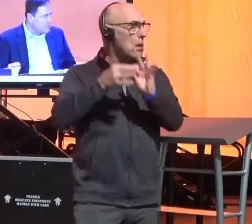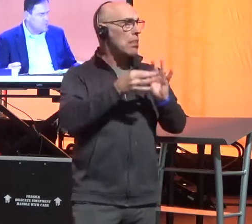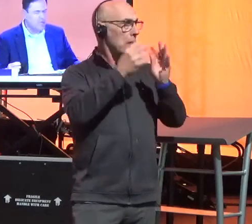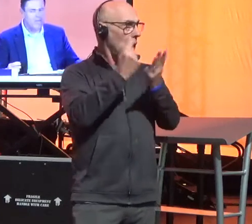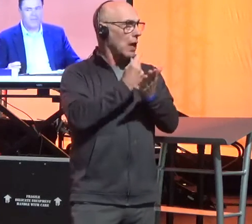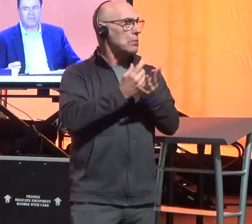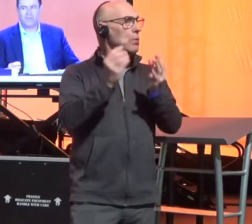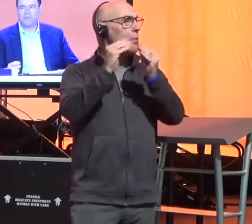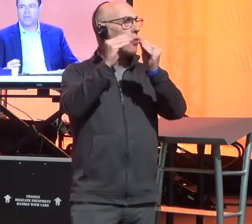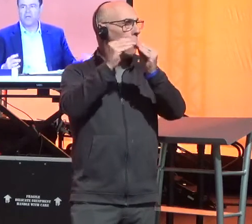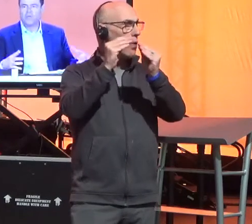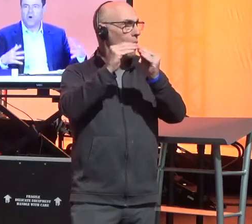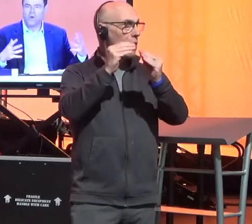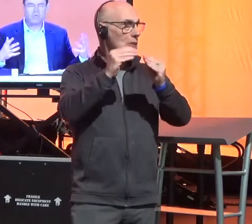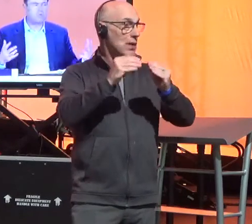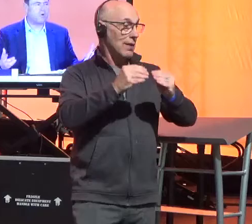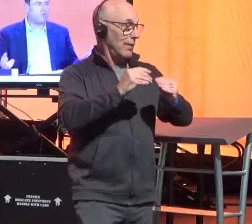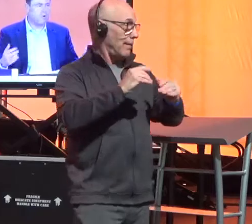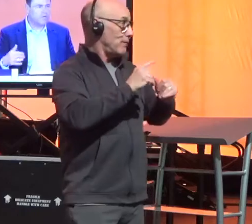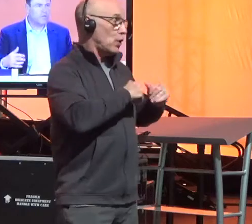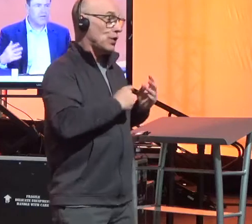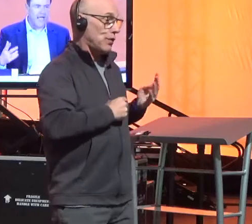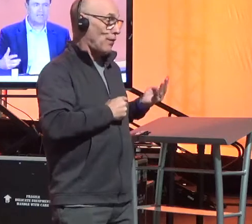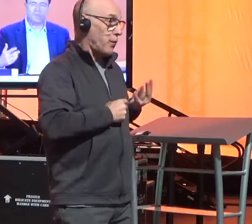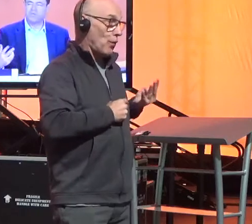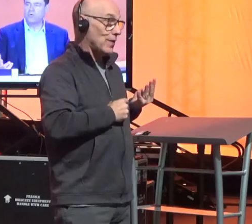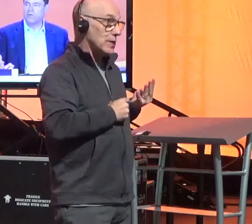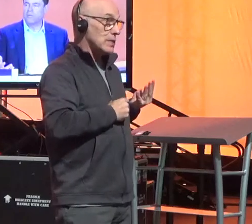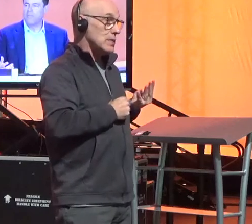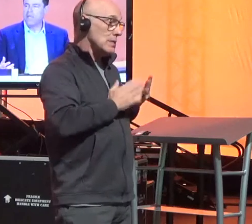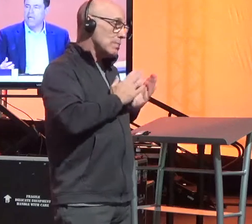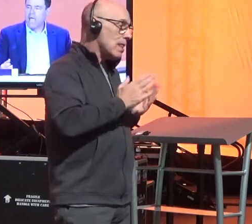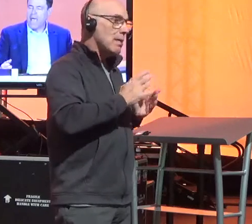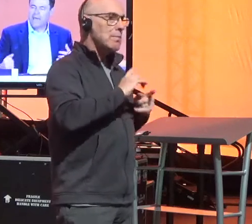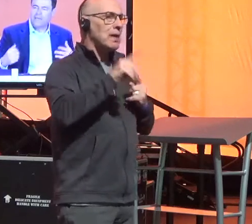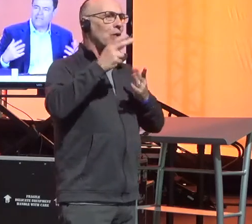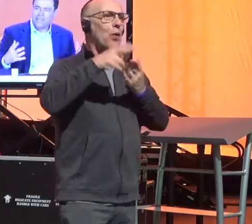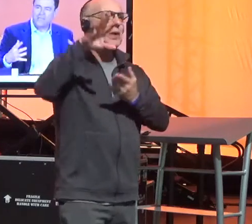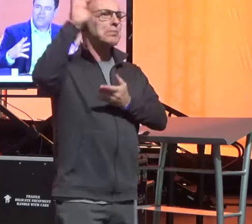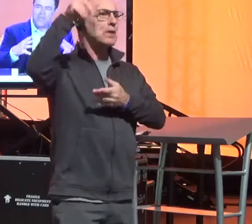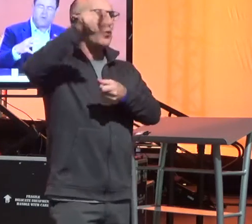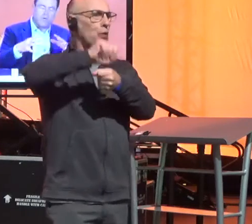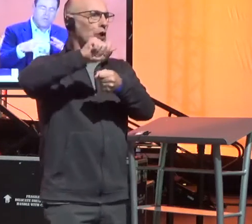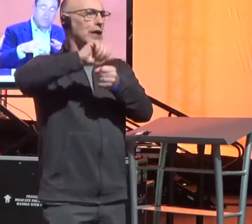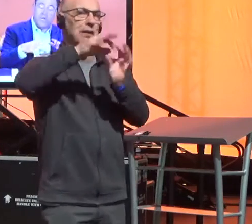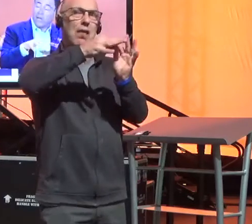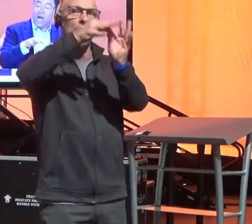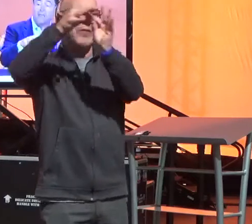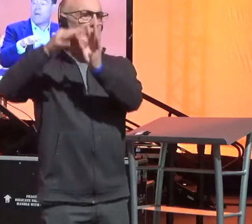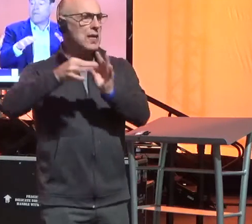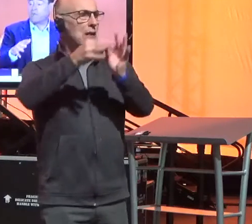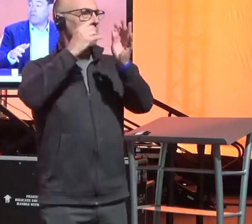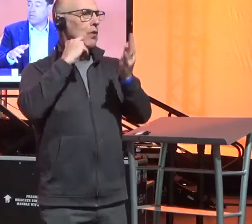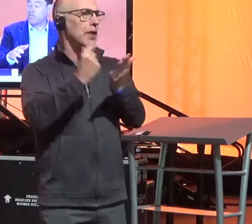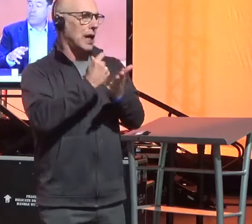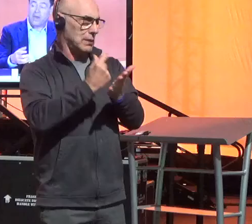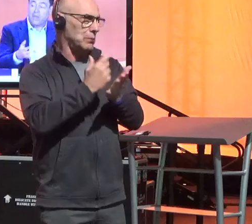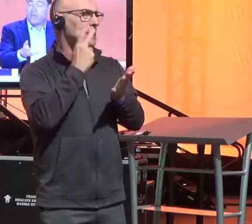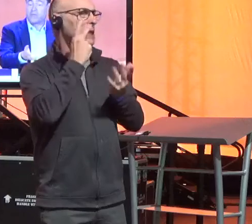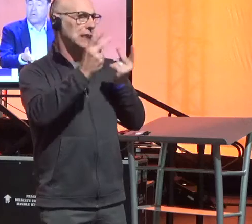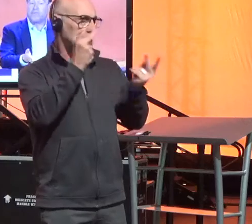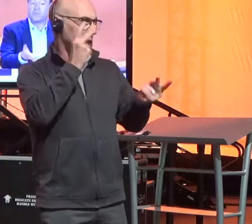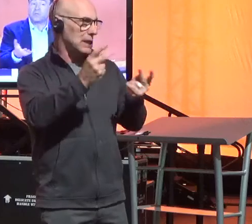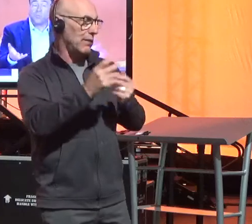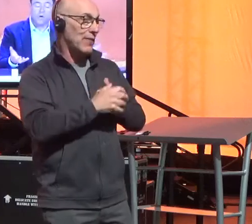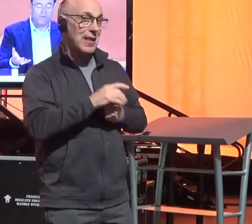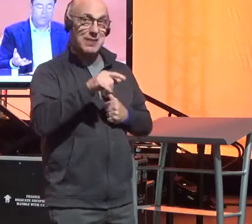doing initially. I think that's something the Holy Spirit was doing and has been doing. And in a sense, I think we can see a lot of manifestations of that. I think